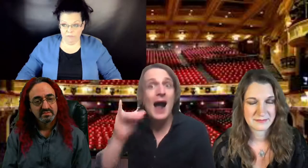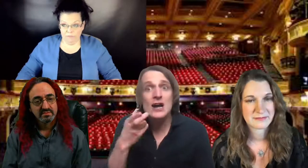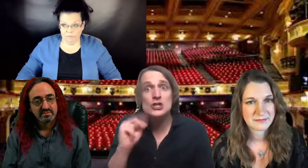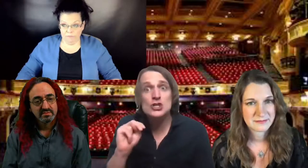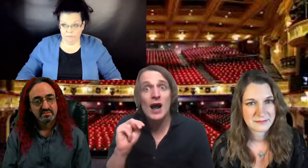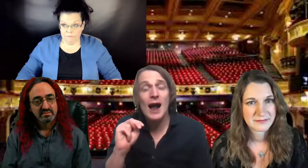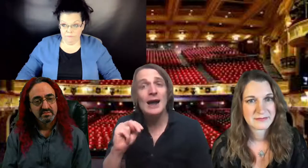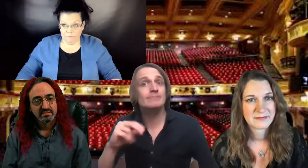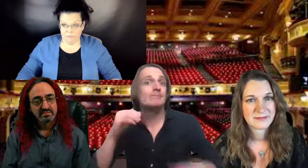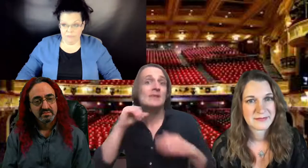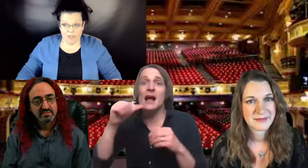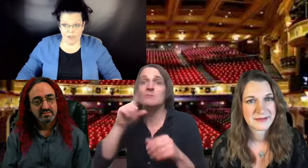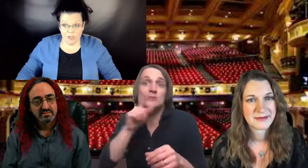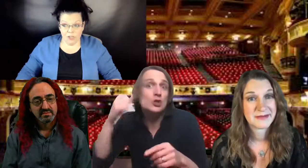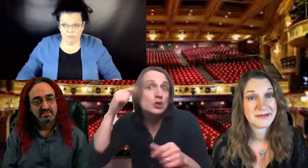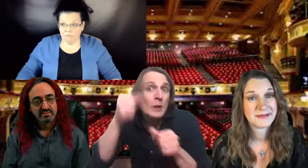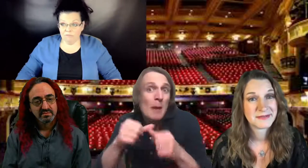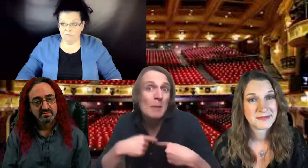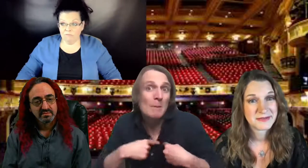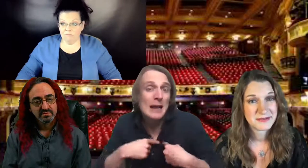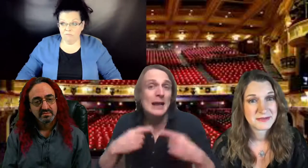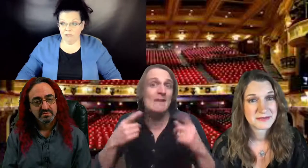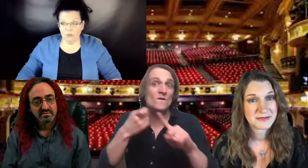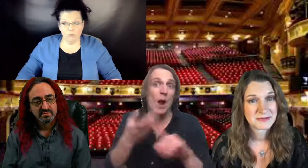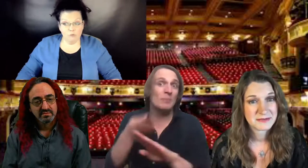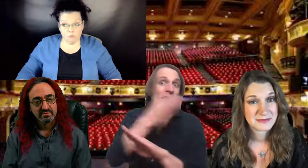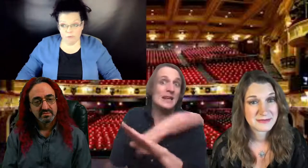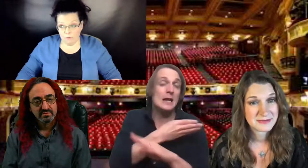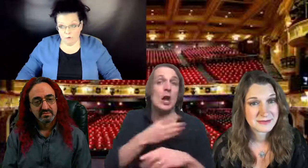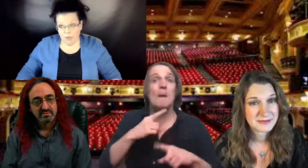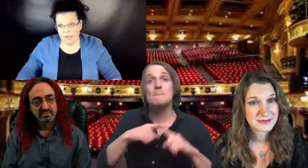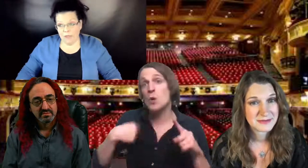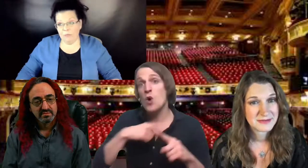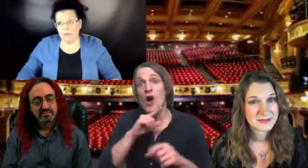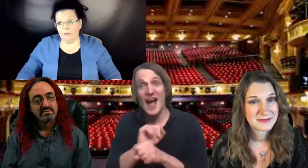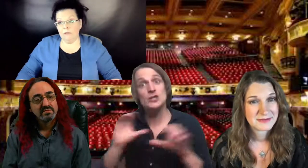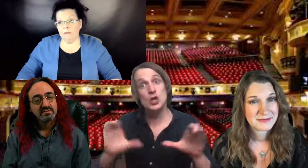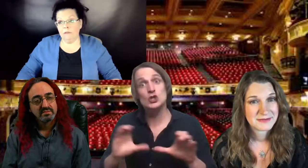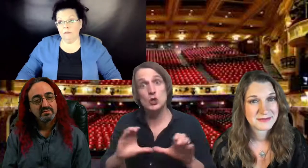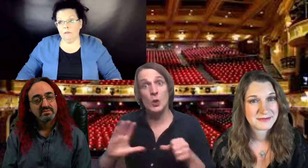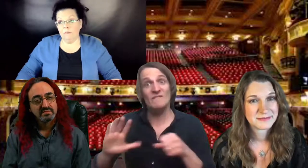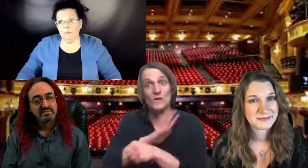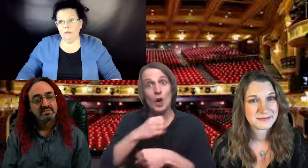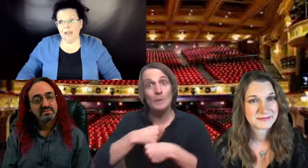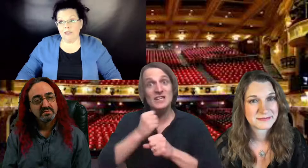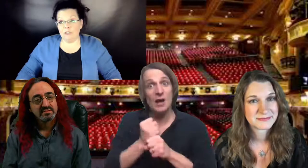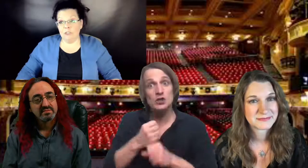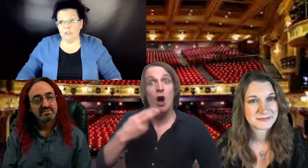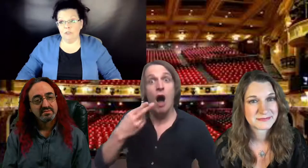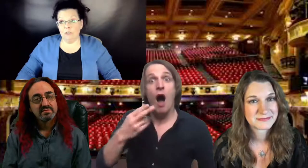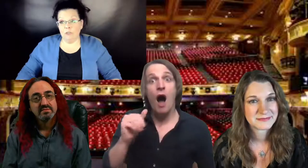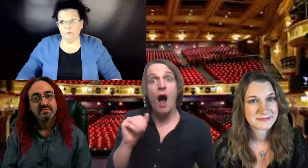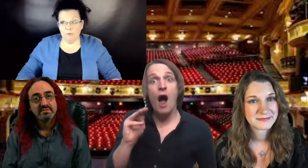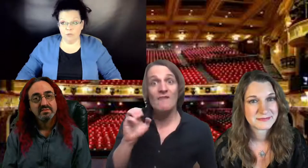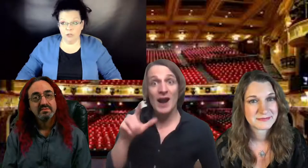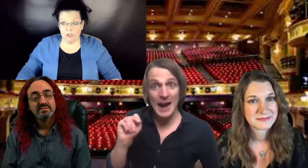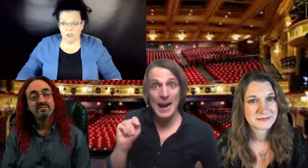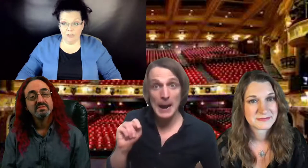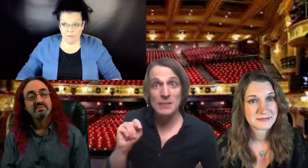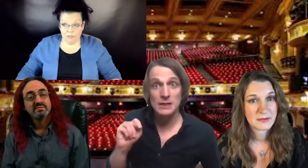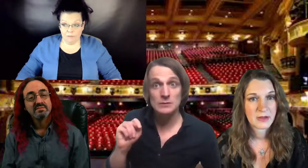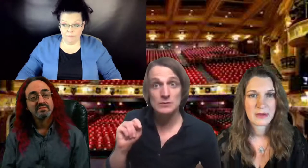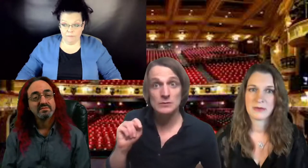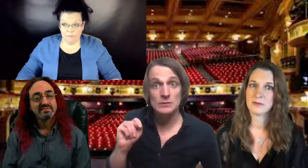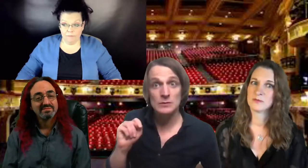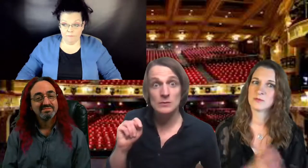Cleveland. And he said, hi, John. I don't know if you remember who I am, but we are actually doing a full production